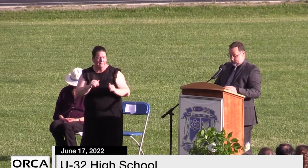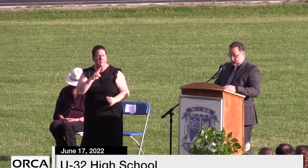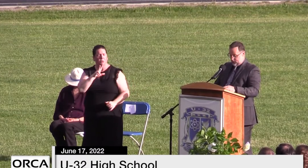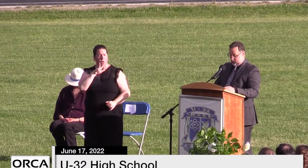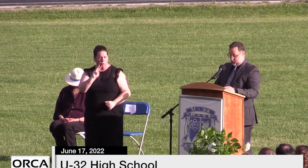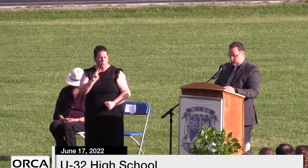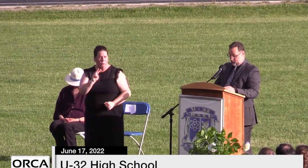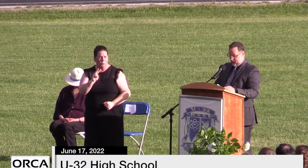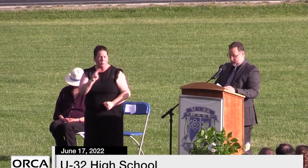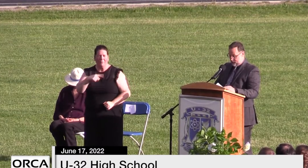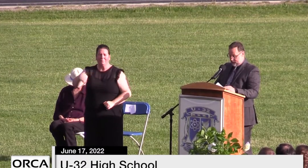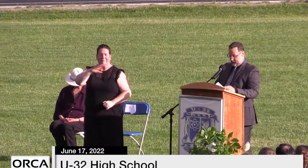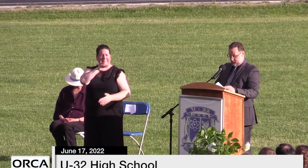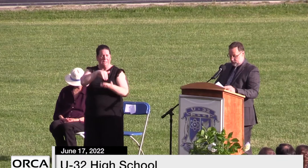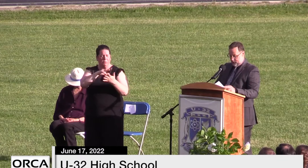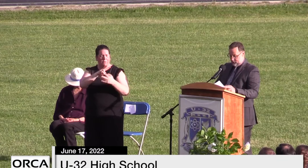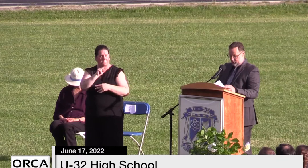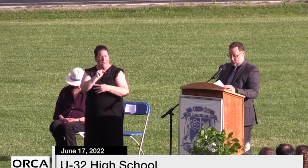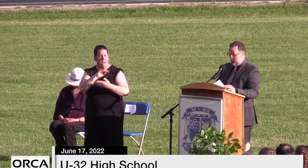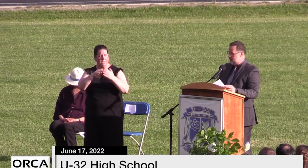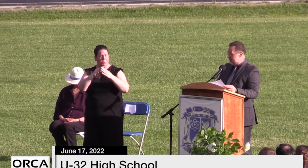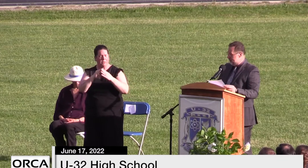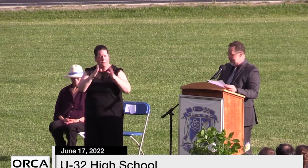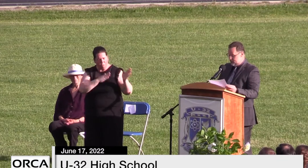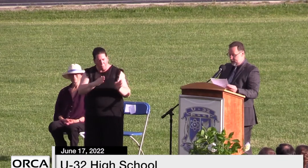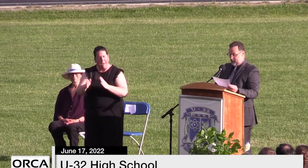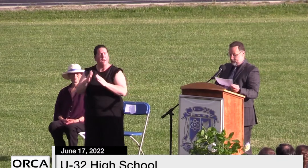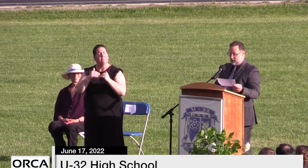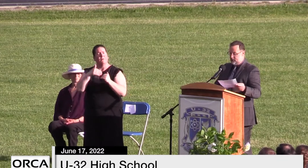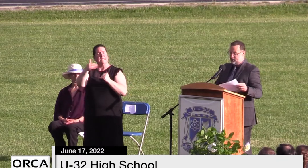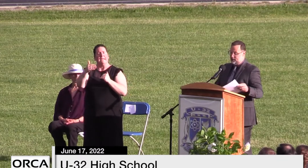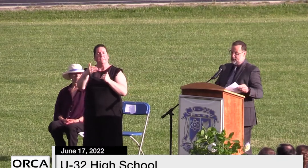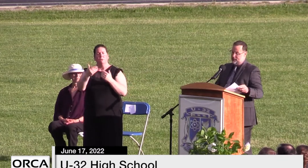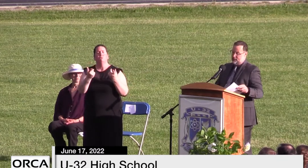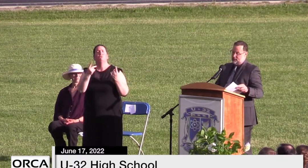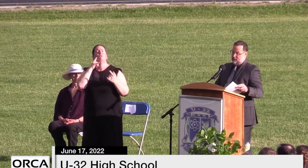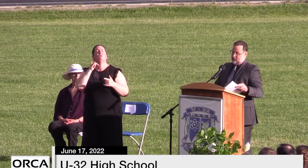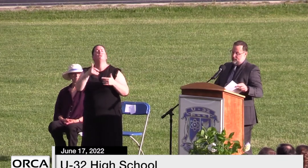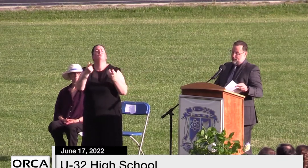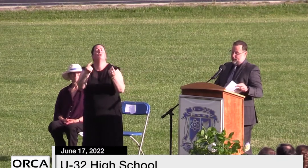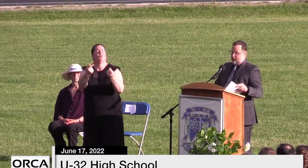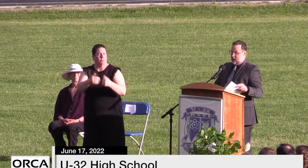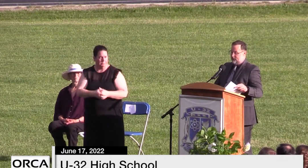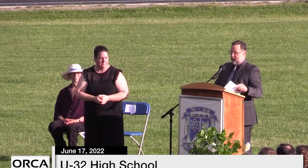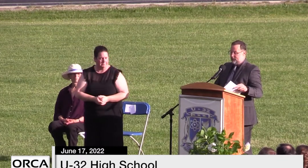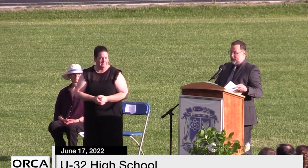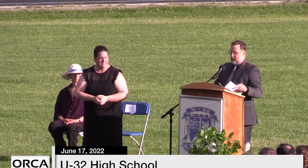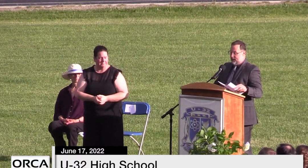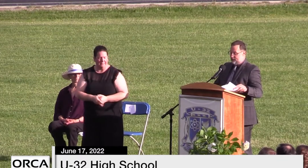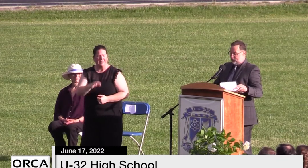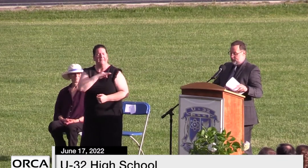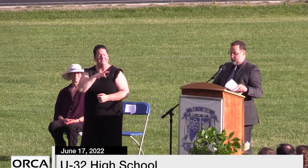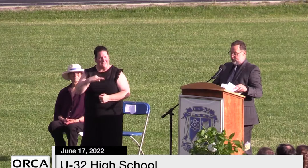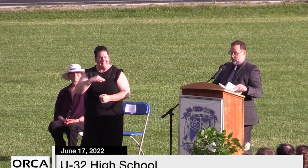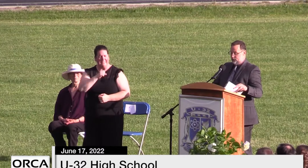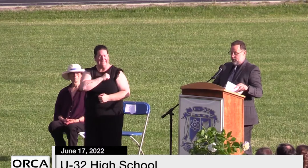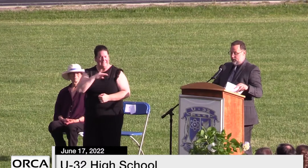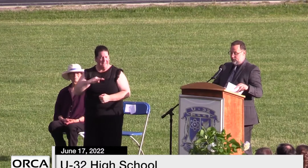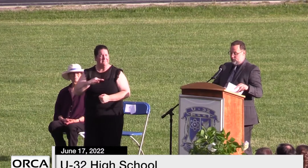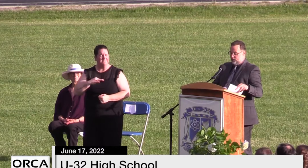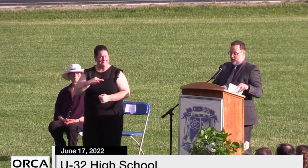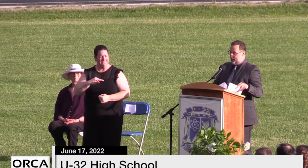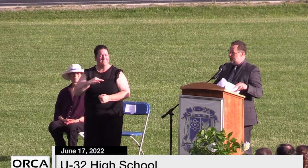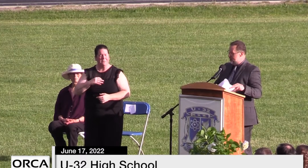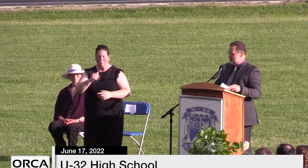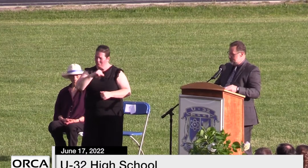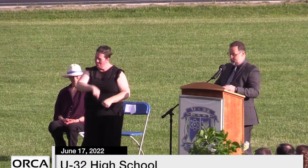U32 and the greater Central Vermont community has prepared you well for your next challenge. The entire faculty and staff of U32 is proud